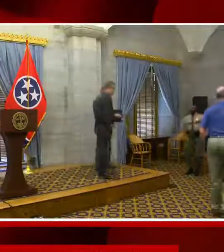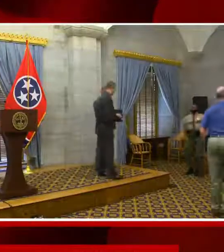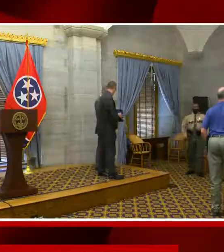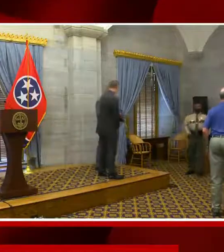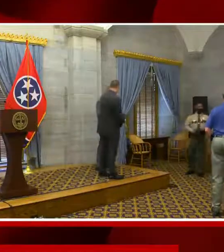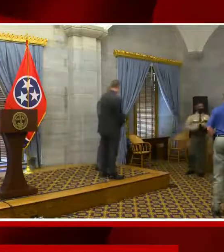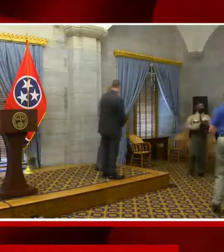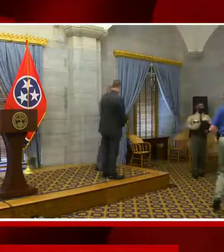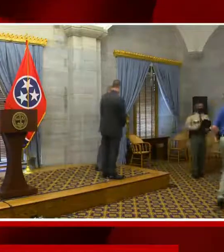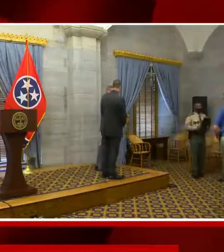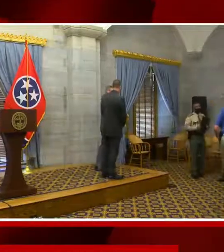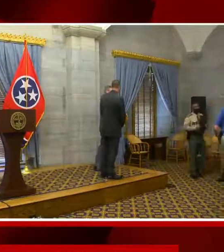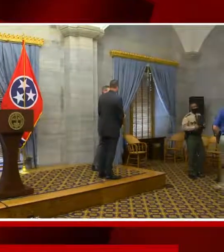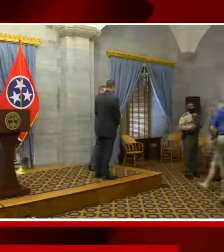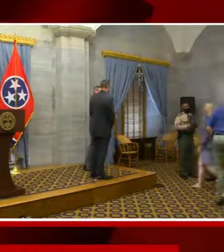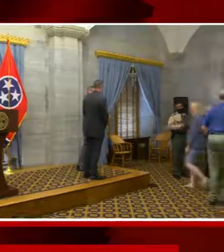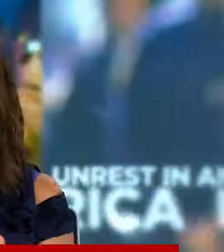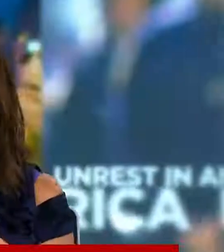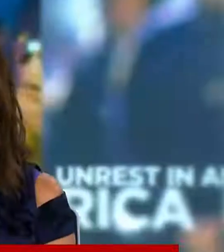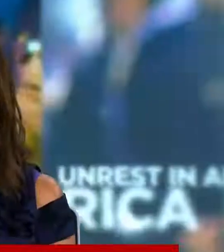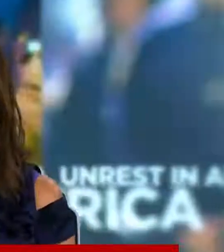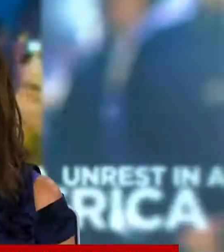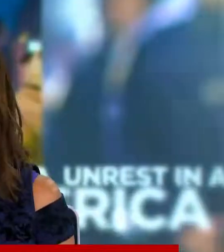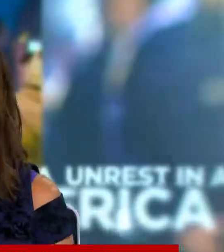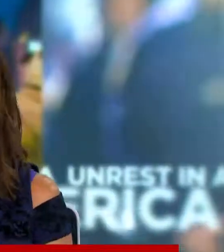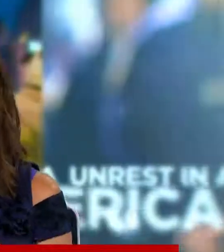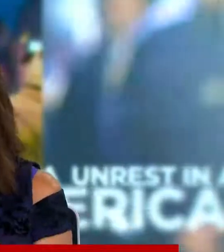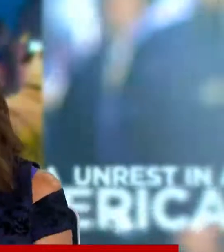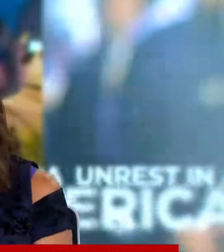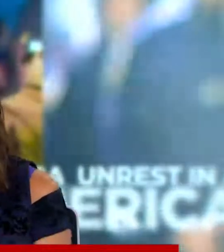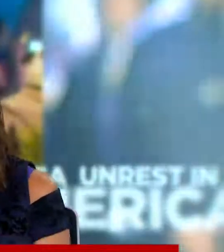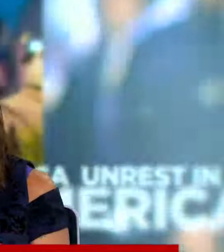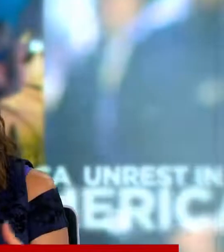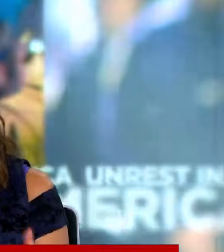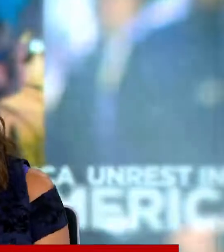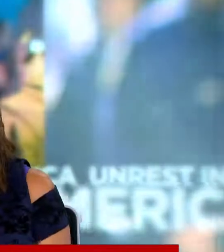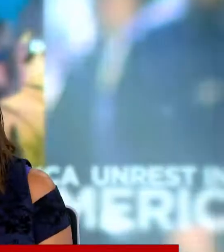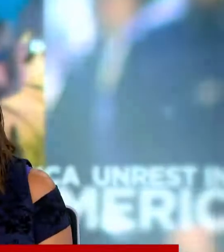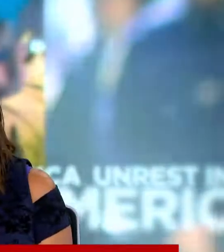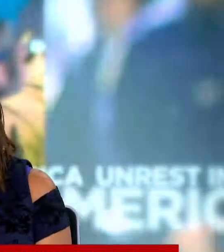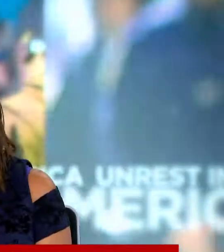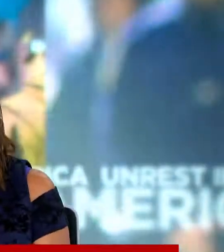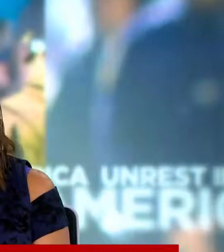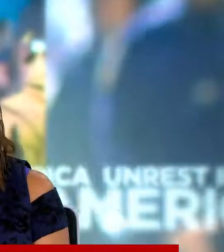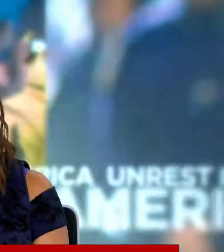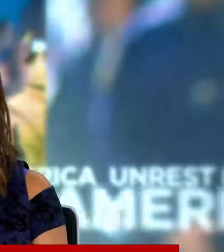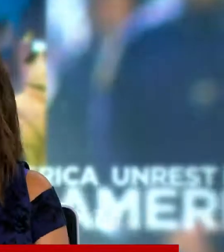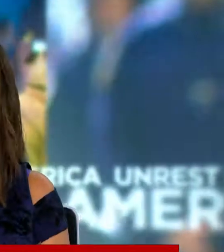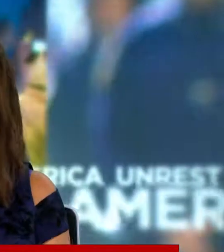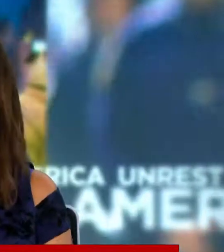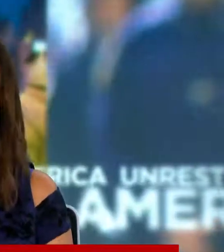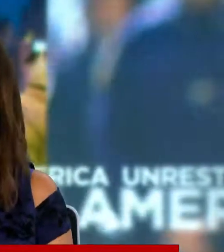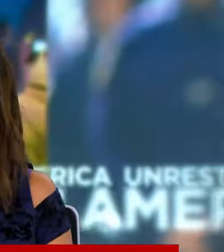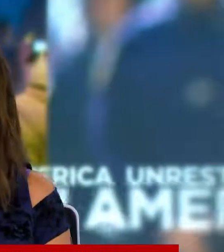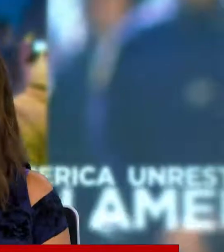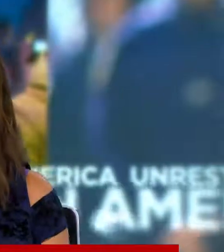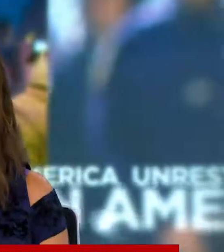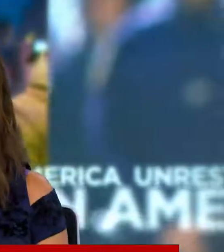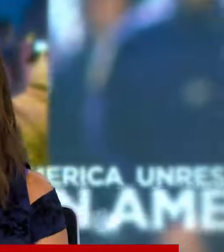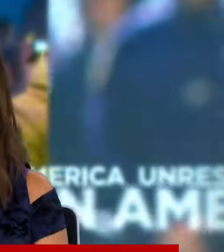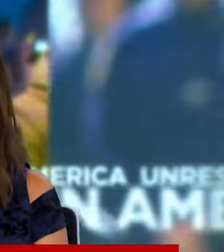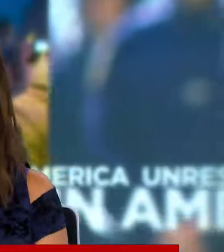law enforcement here in Tennessee. So you've heard from THP, from TBI, from a sheriff, from the governing body even